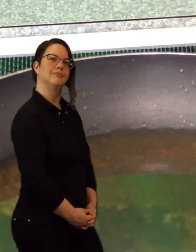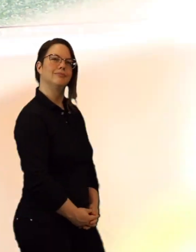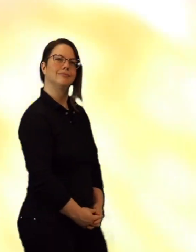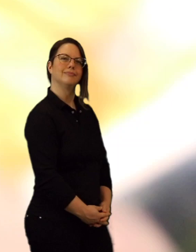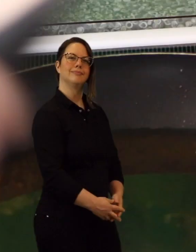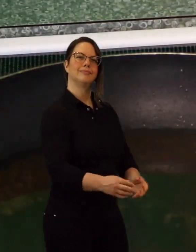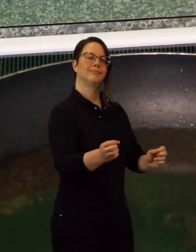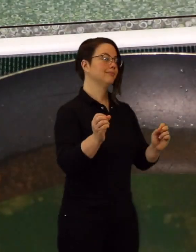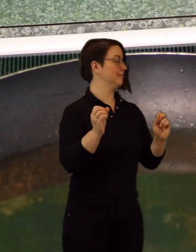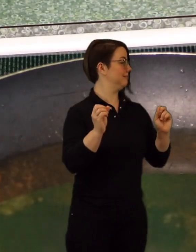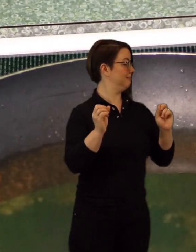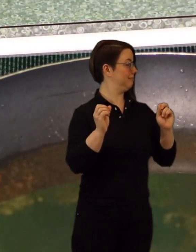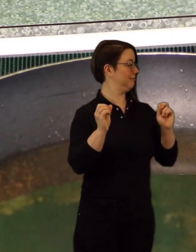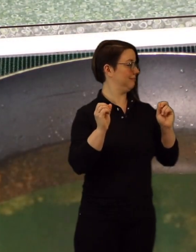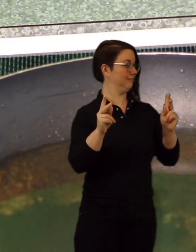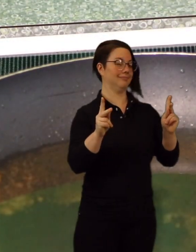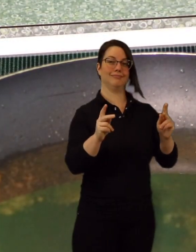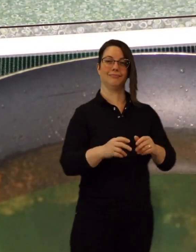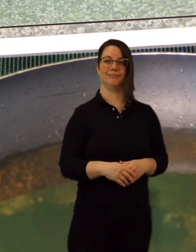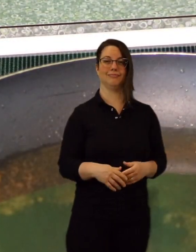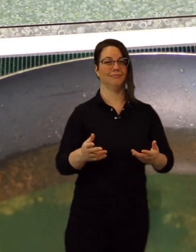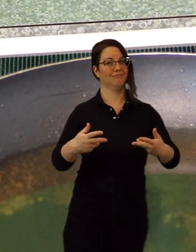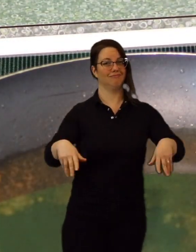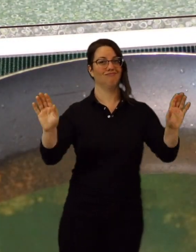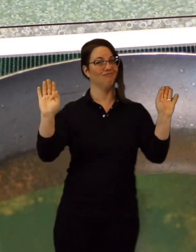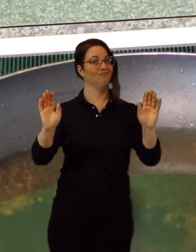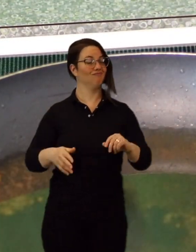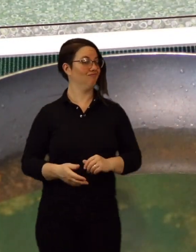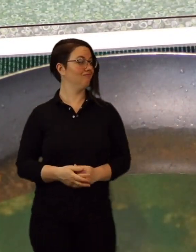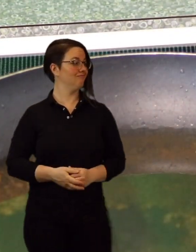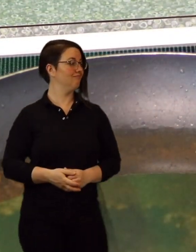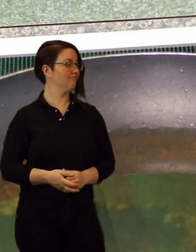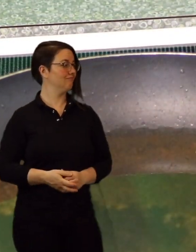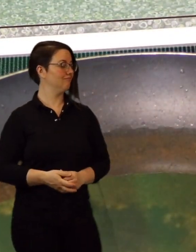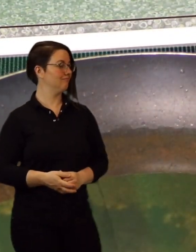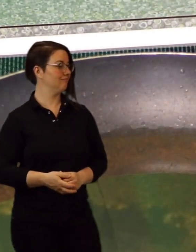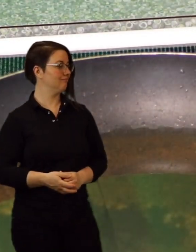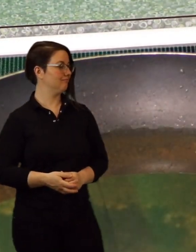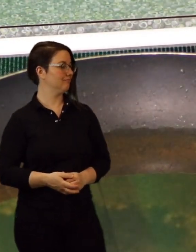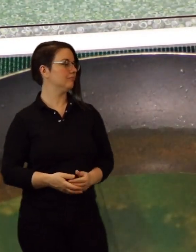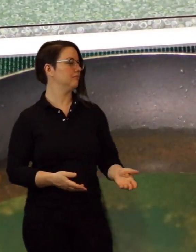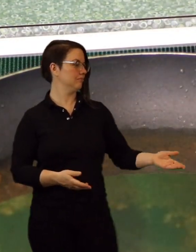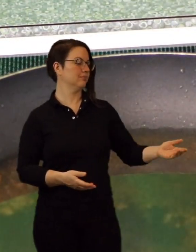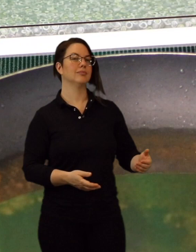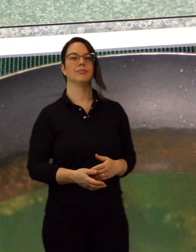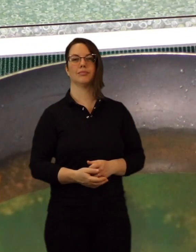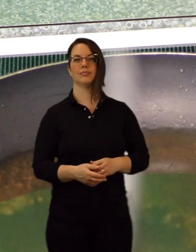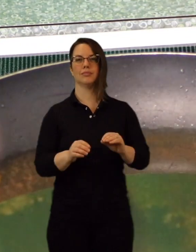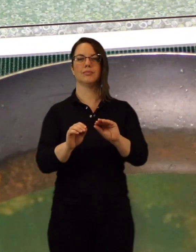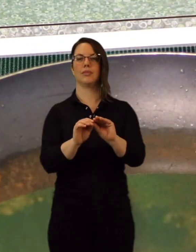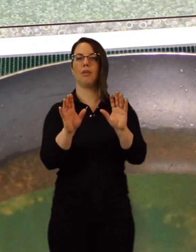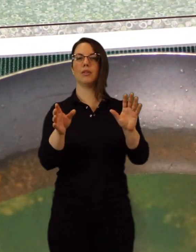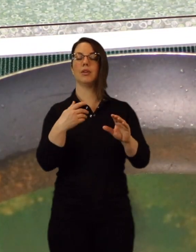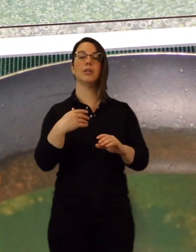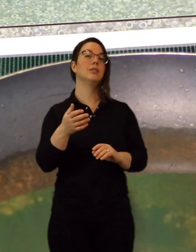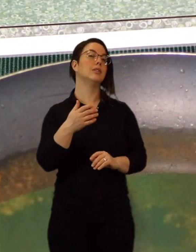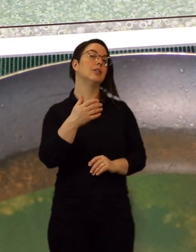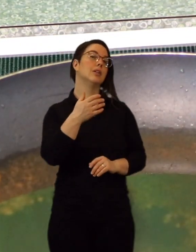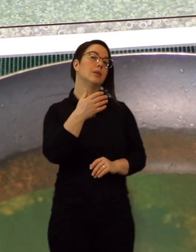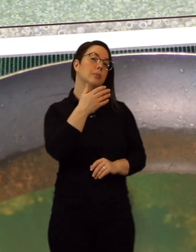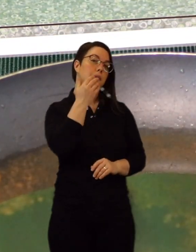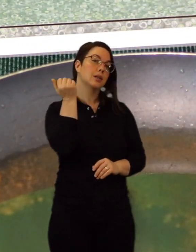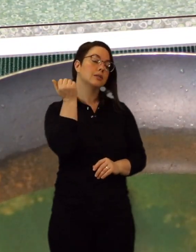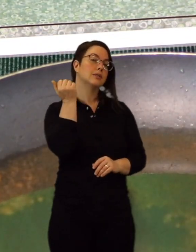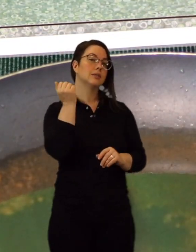Okay, and we are all done. So obviously the best indication if your bannock